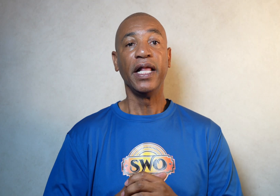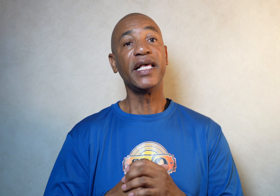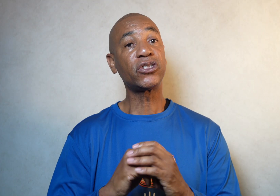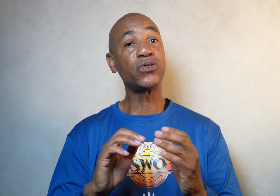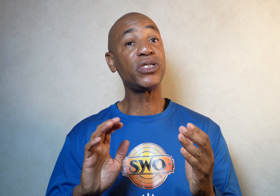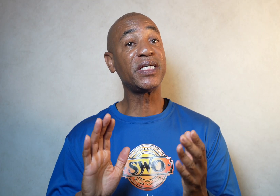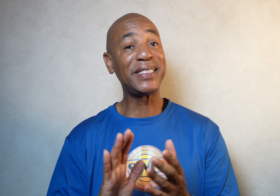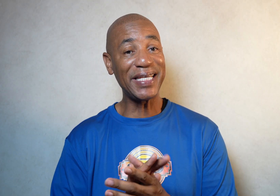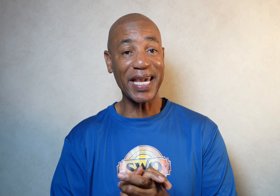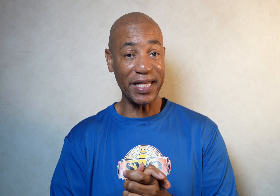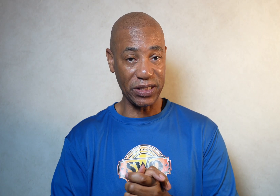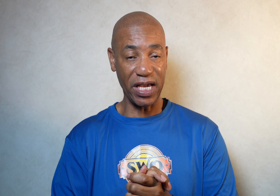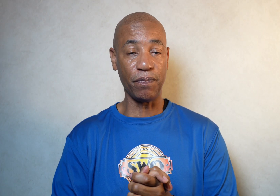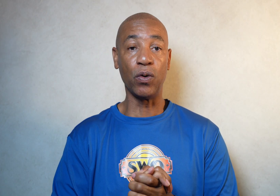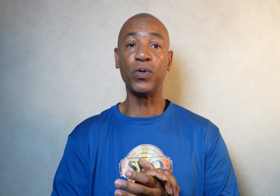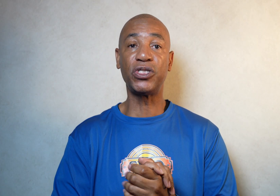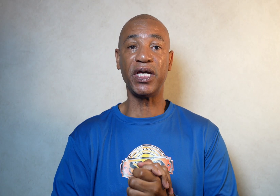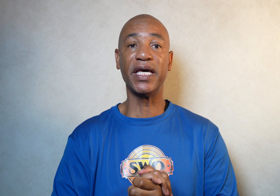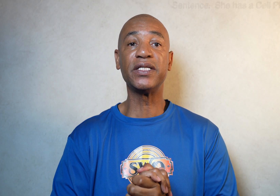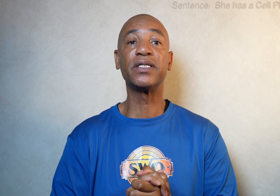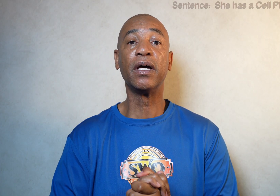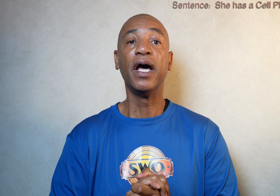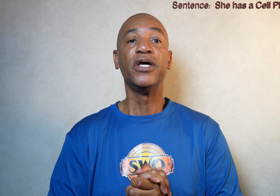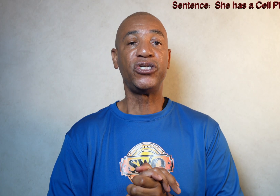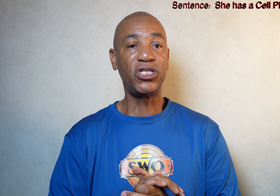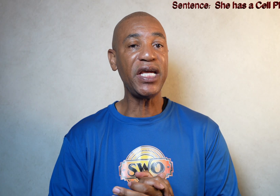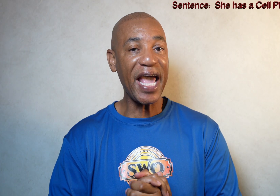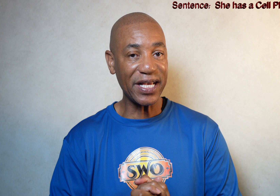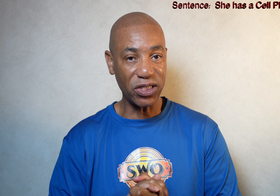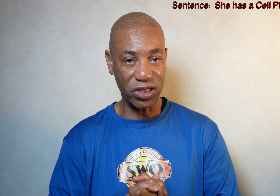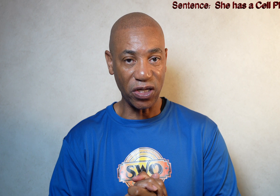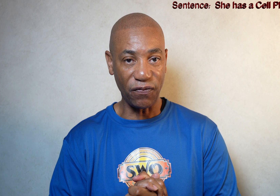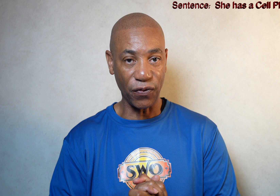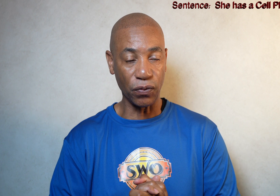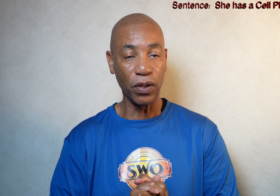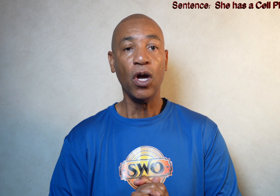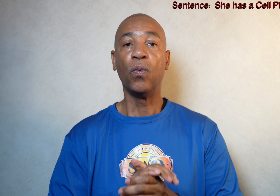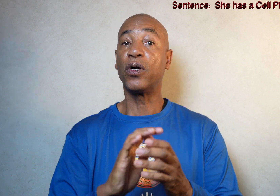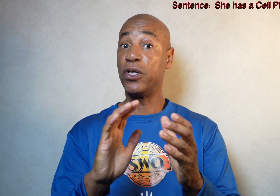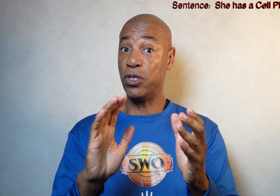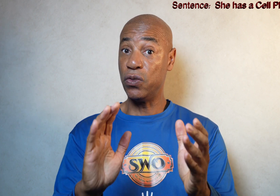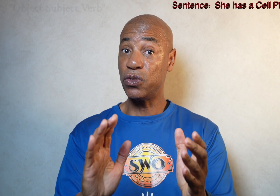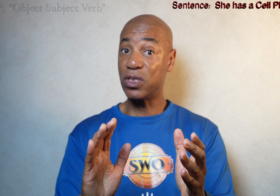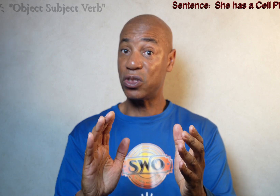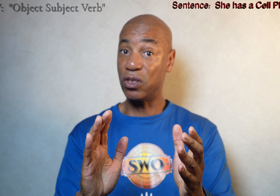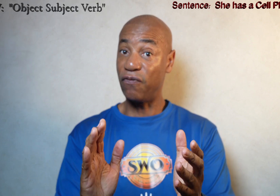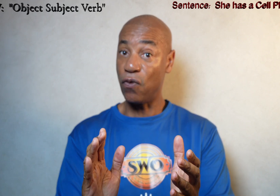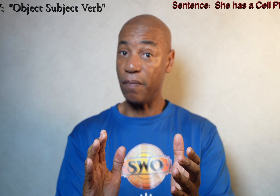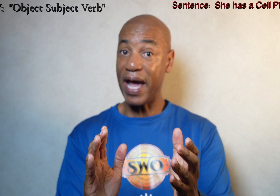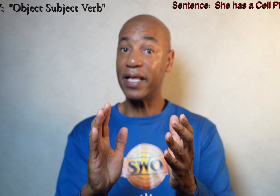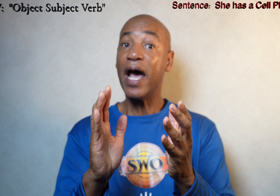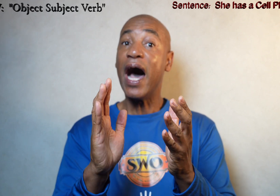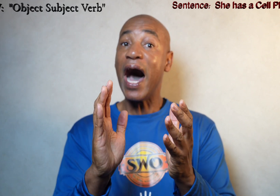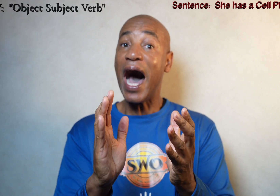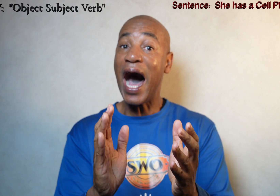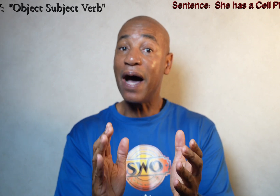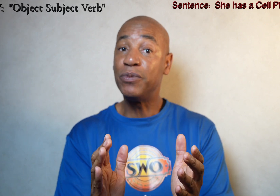Let's go to the second example, which is she has a cell phone. We're going to use the format